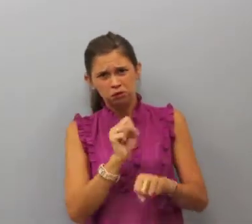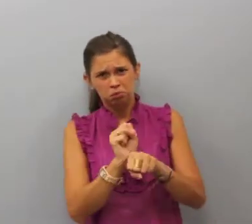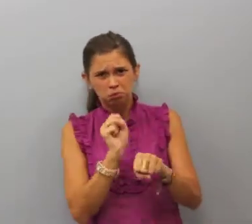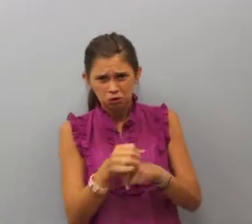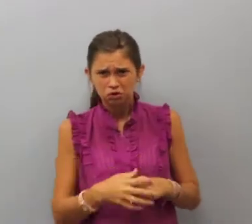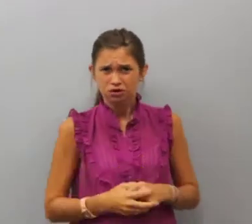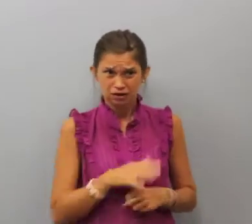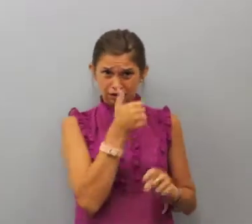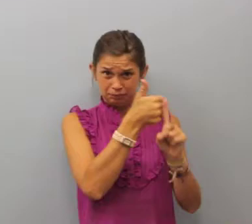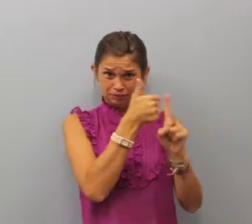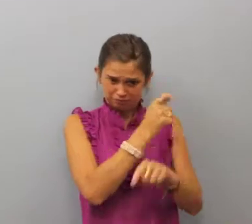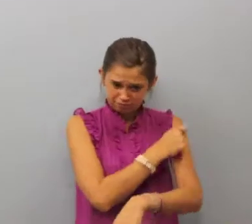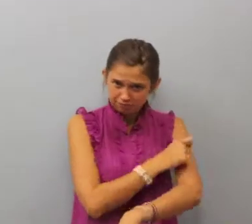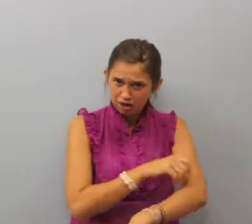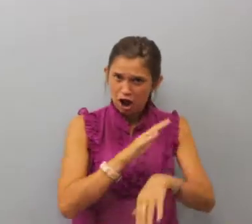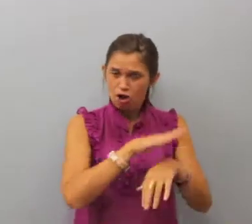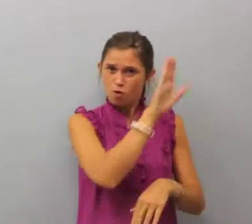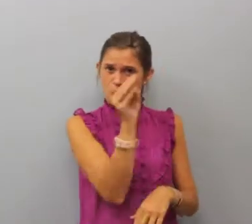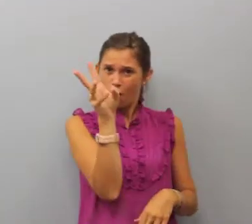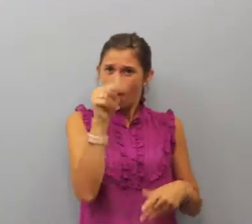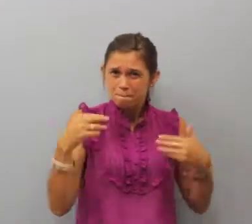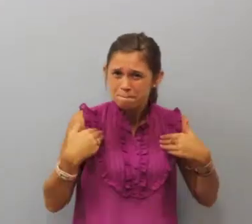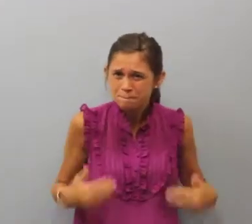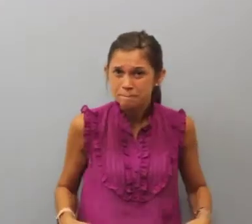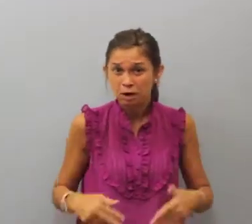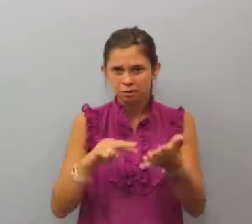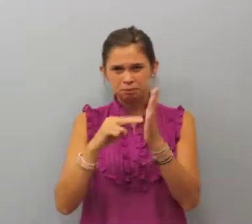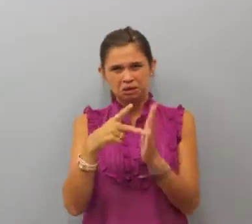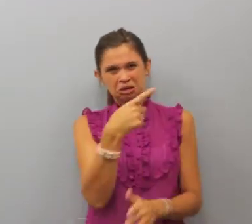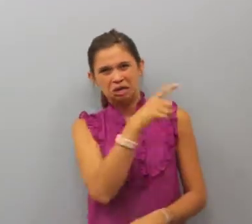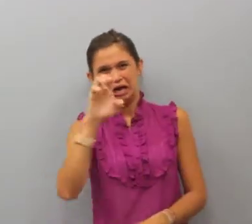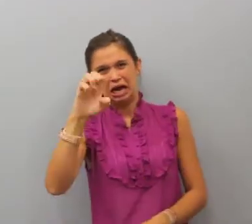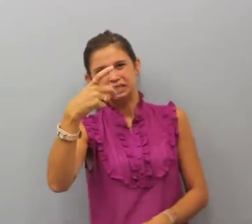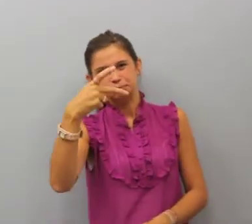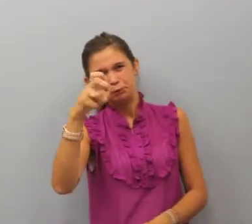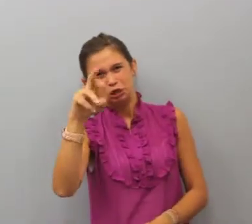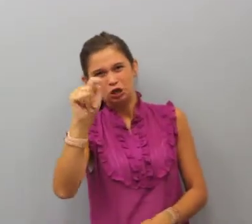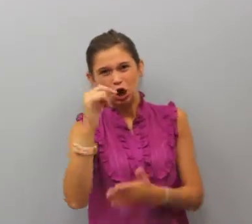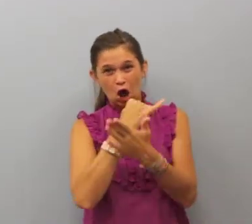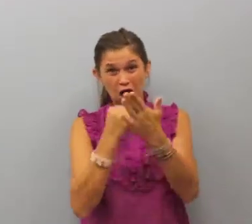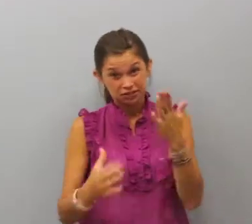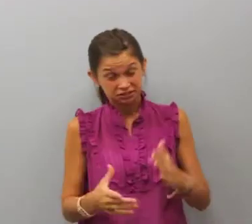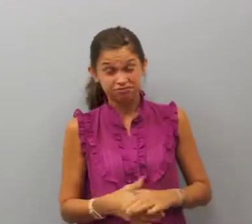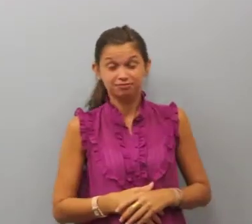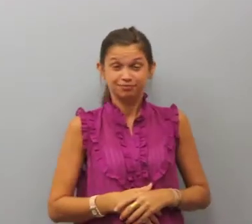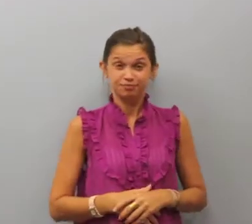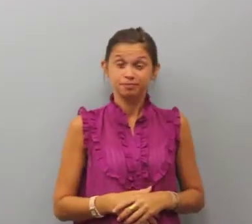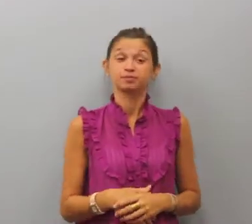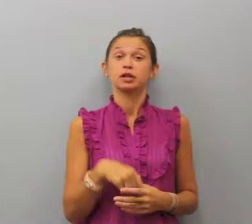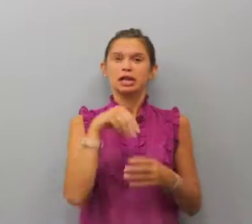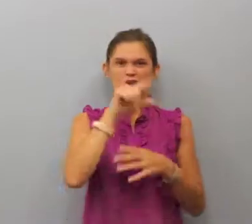Anything you want tattooed, he can do it. He's actually tattooed his own body, which means he's got to be an expert,